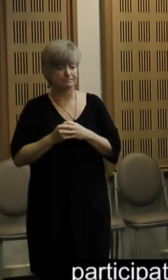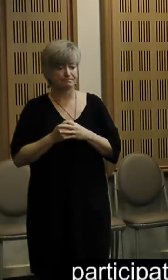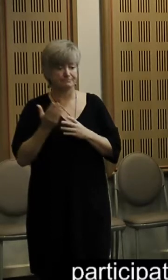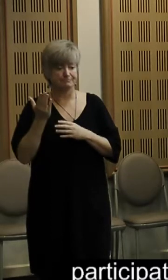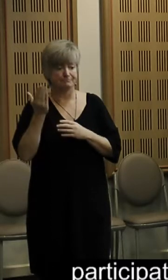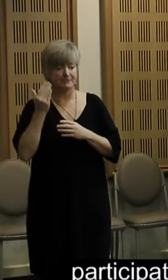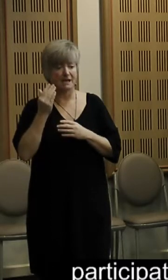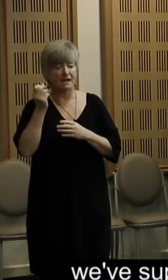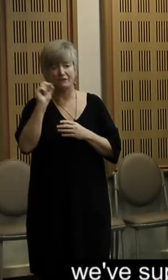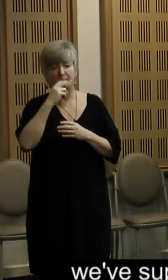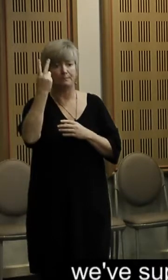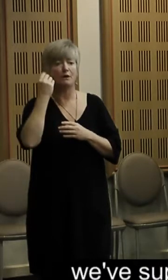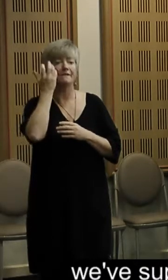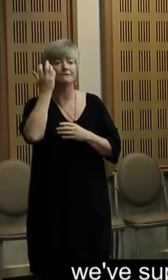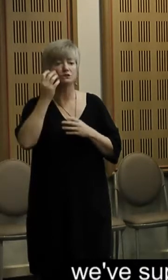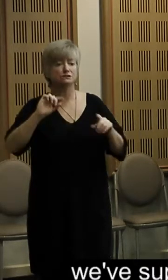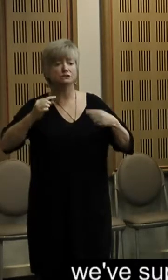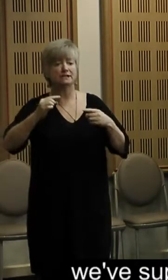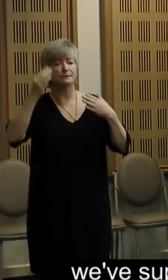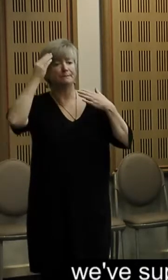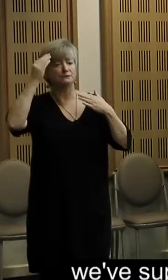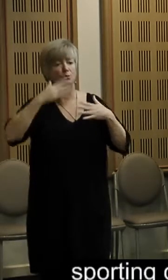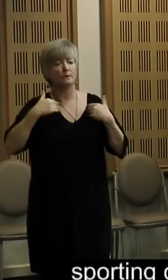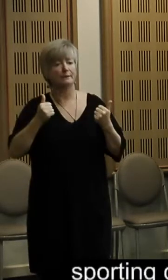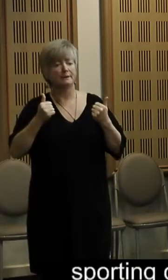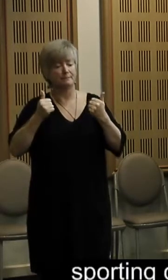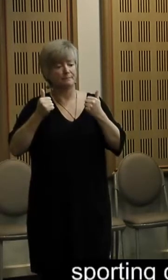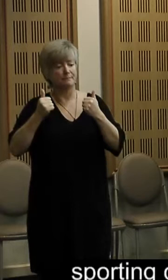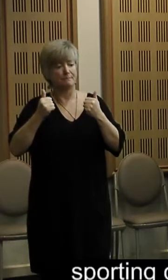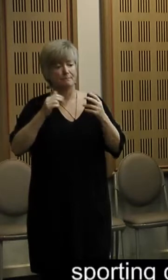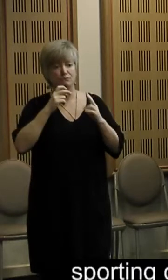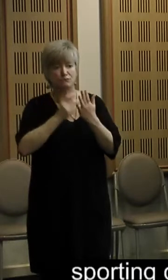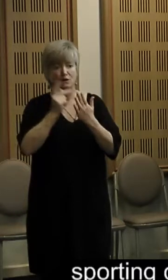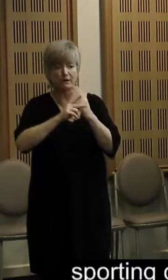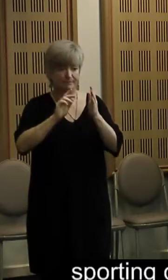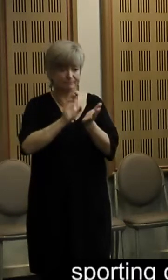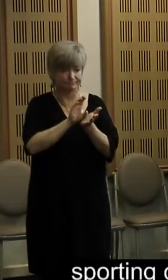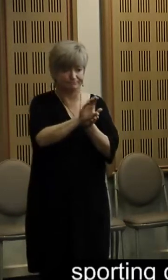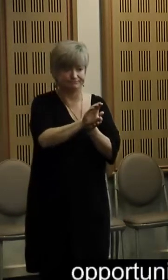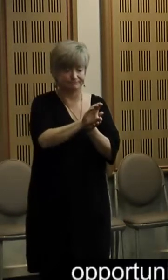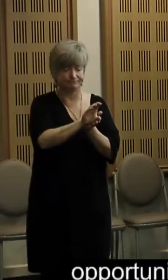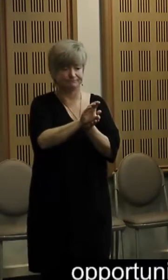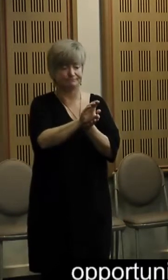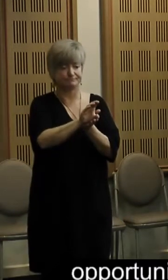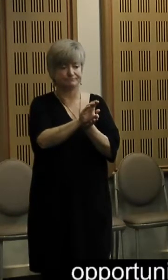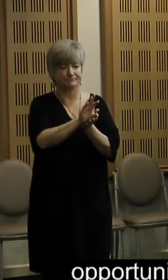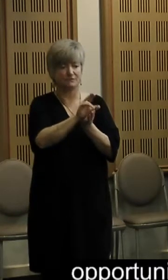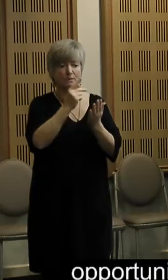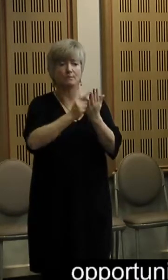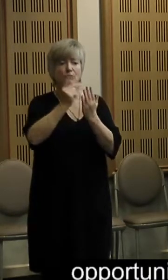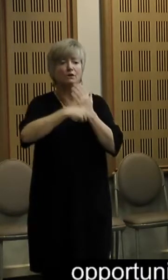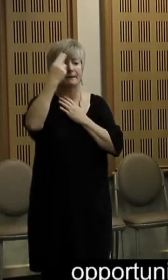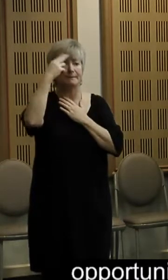Bright Futures Challenge, which is a mental wellbeing program, we've provided funding for a program